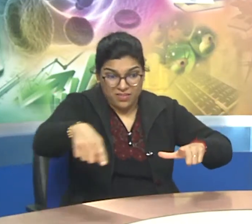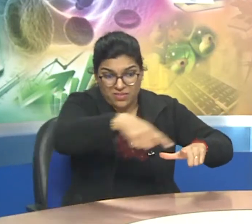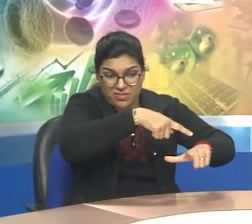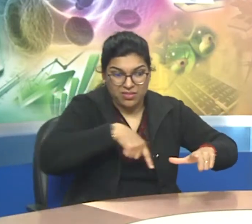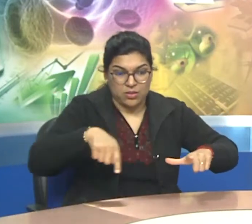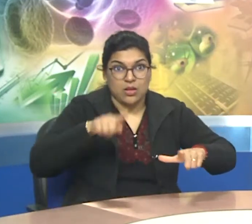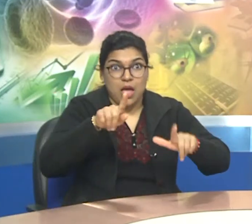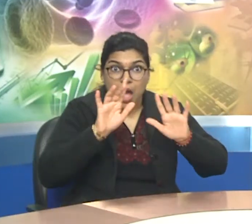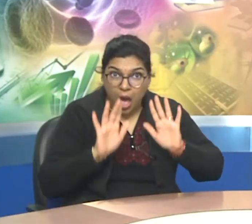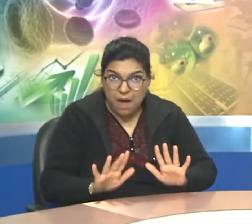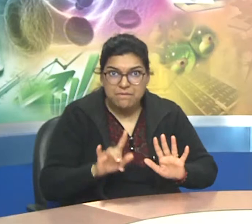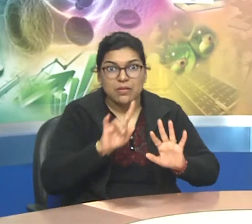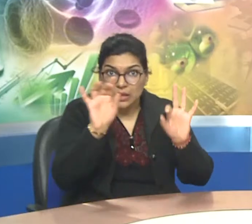It can be of any size.